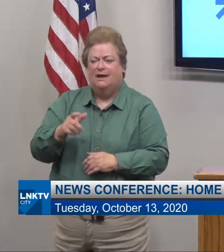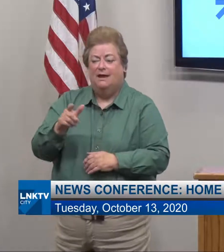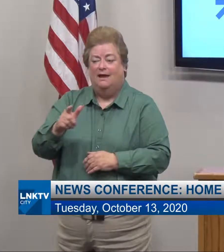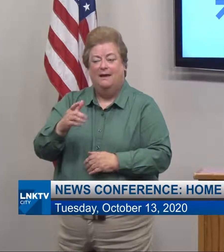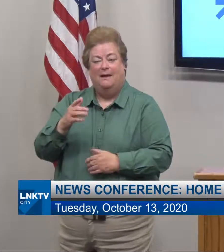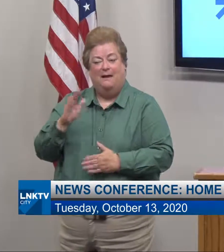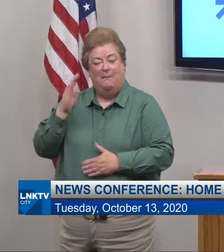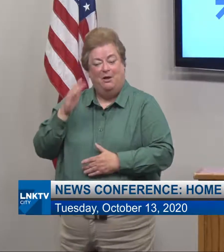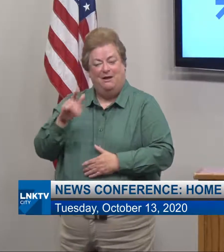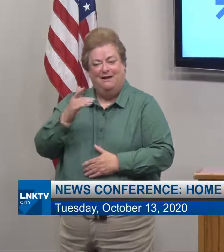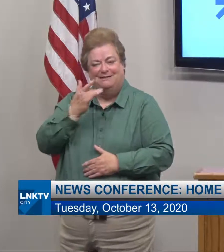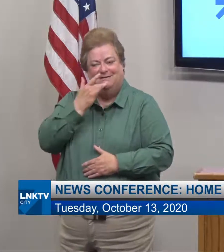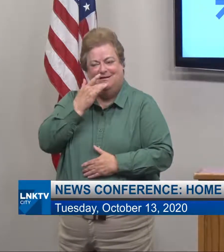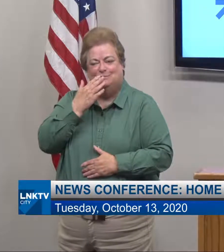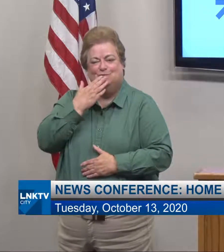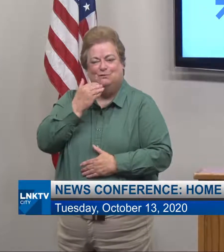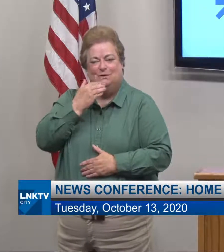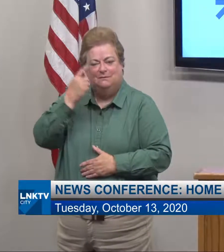children.